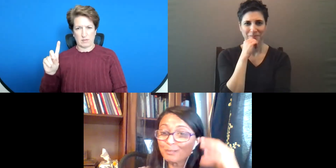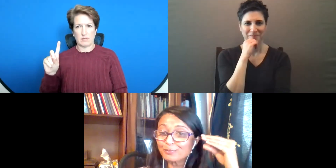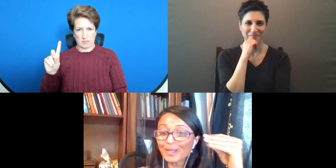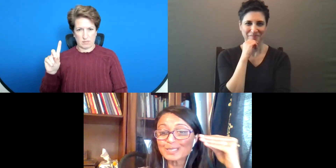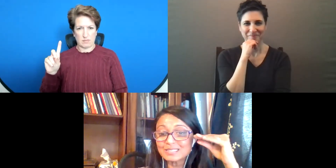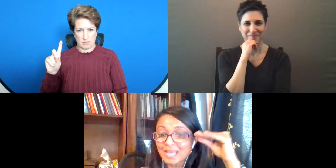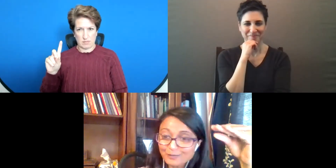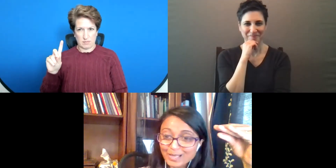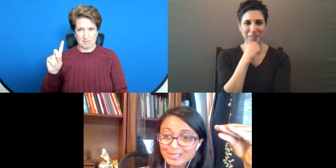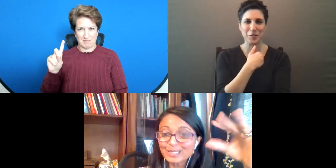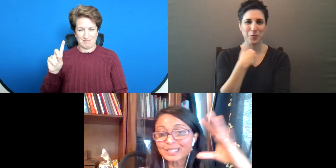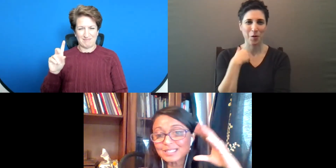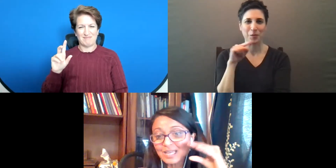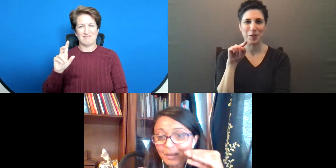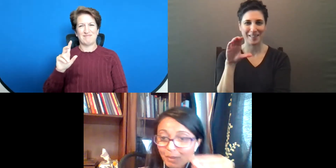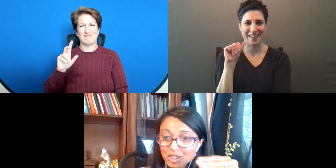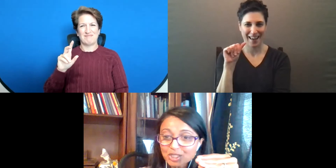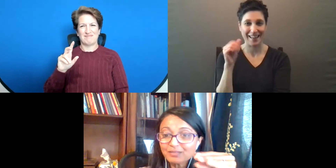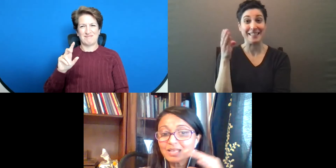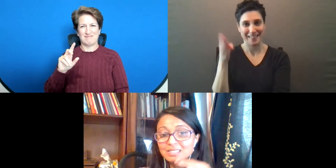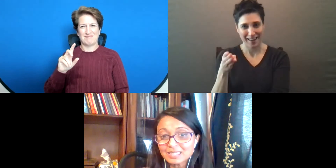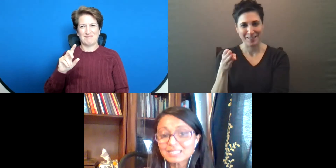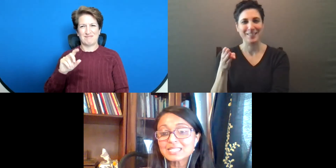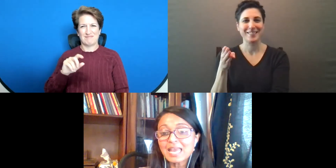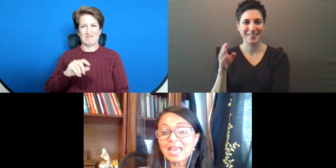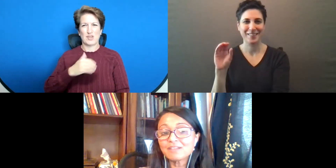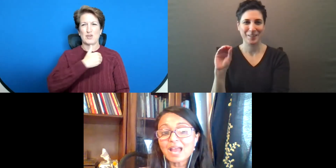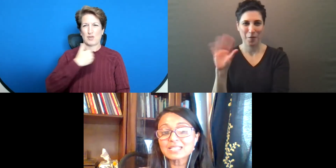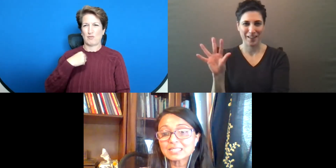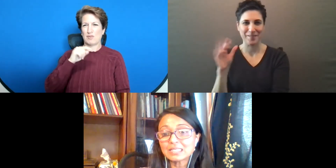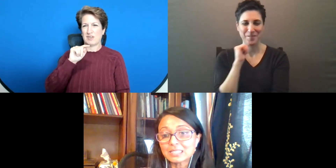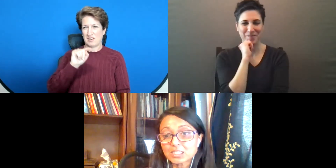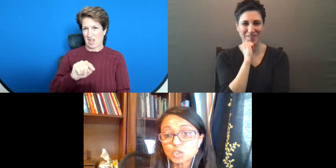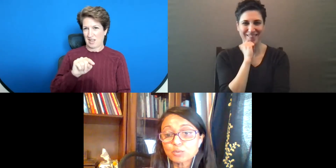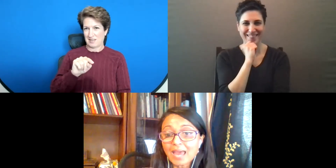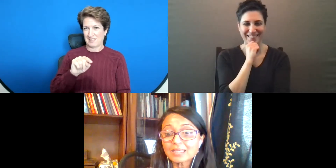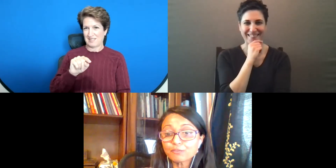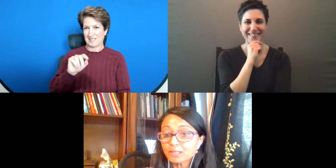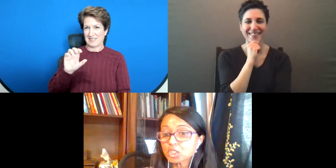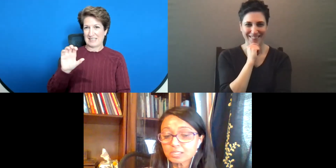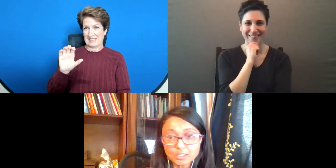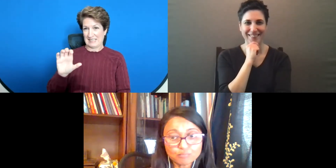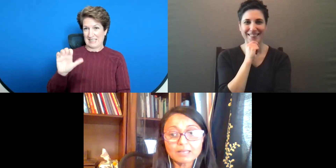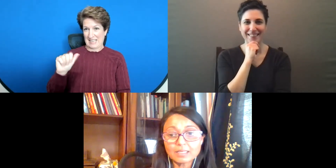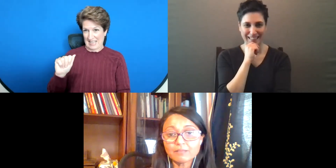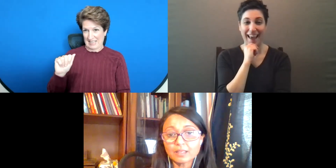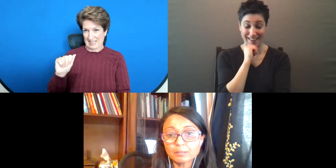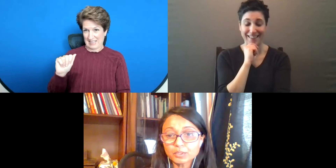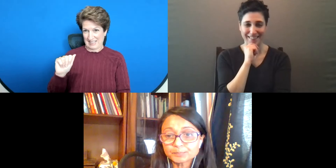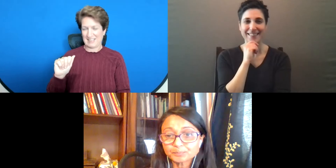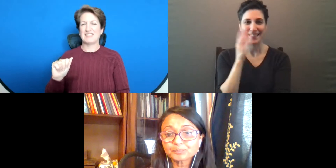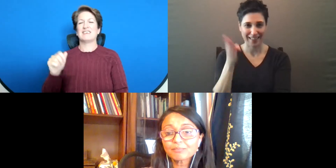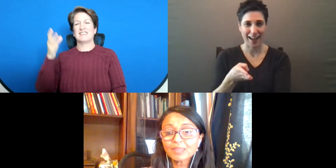It says the number of cases unvaccinated, partially vaccinated, and vaccinated. So that information is